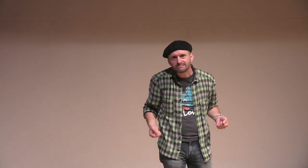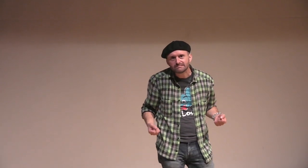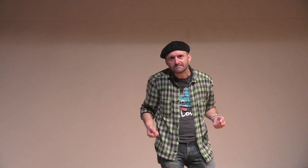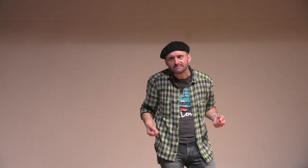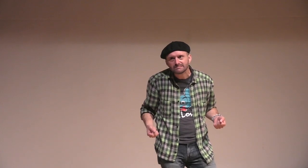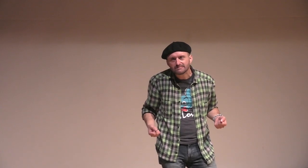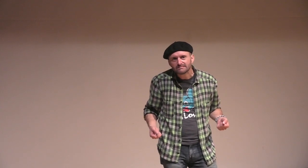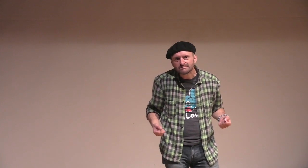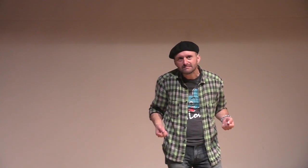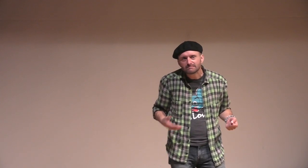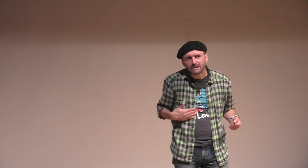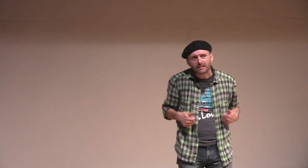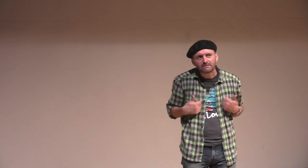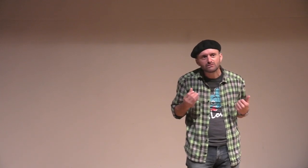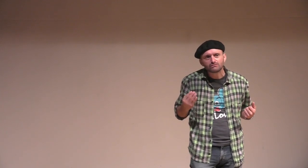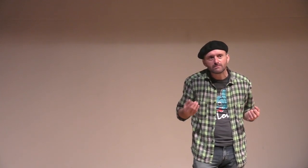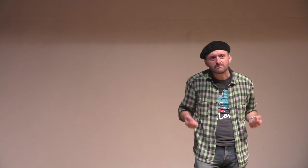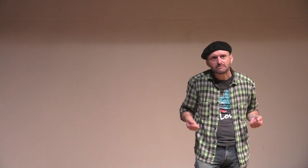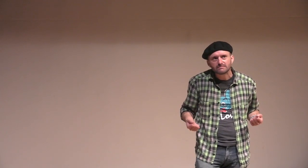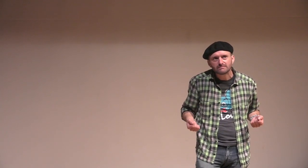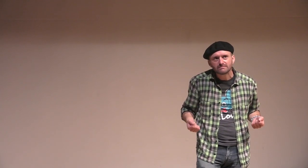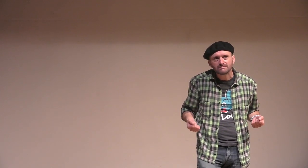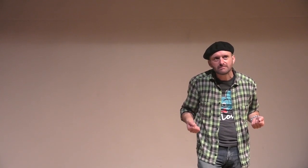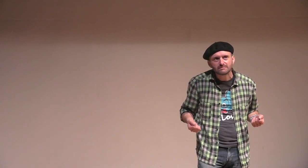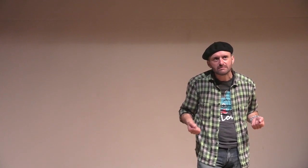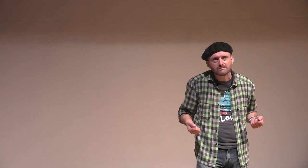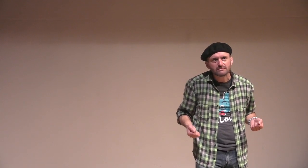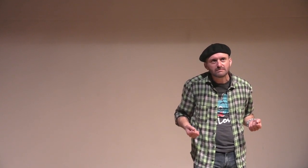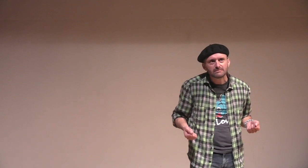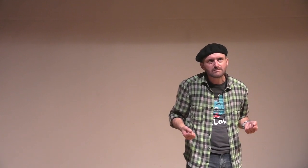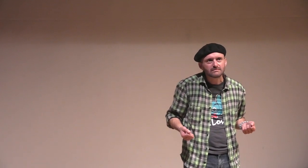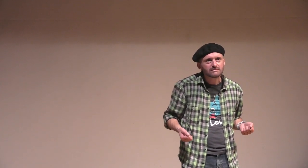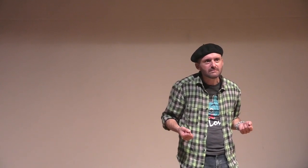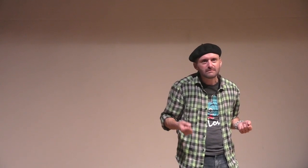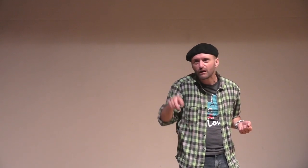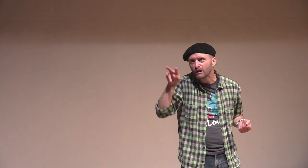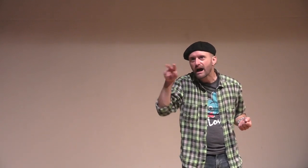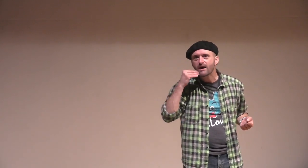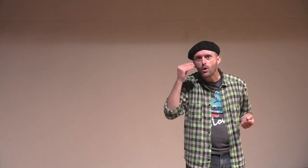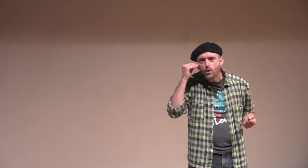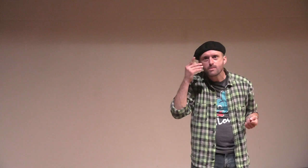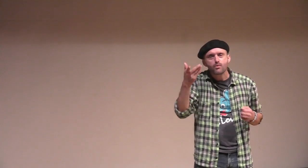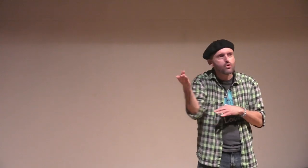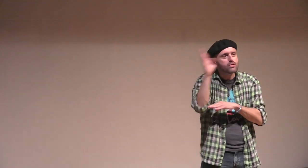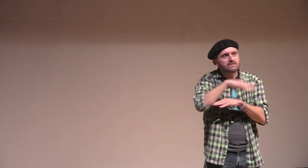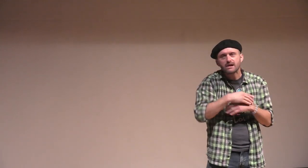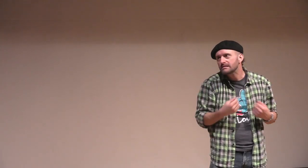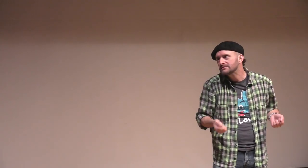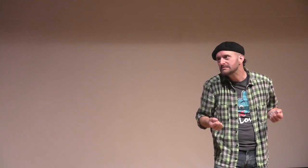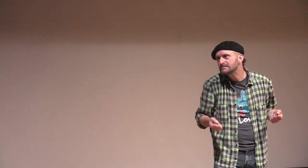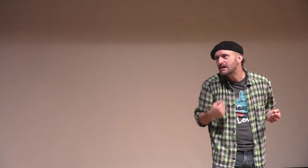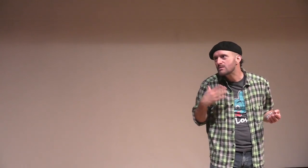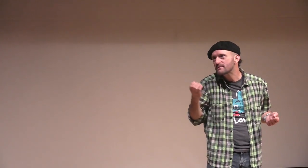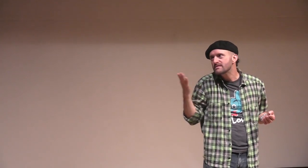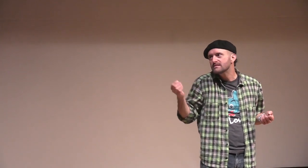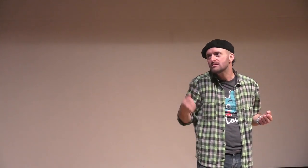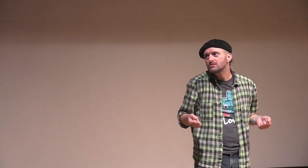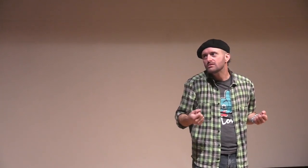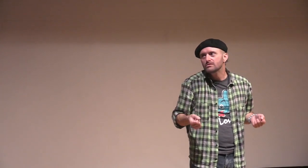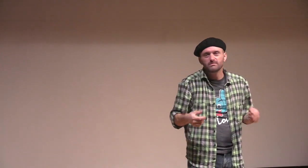He's got a couple hundred acres to mow on this tractor. He's going along. He's just looking at the home all